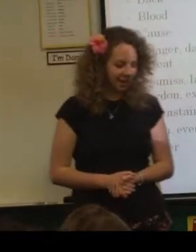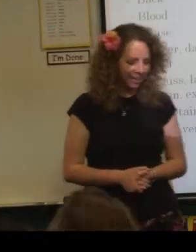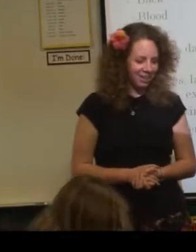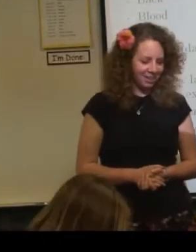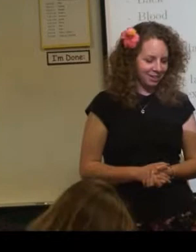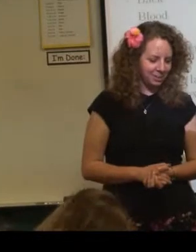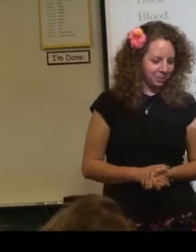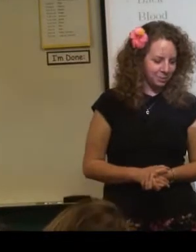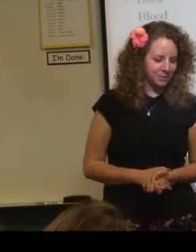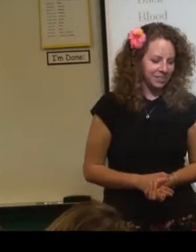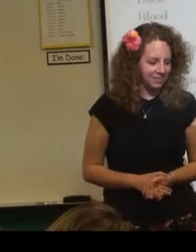page 206.